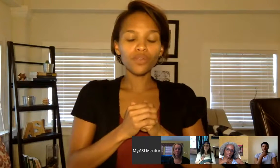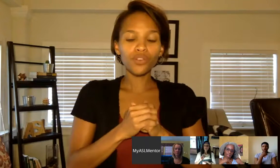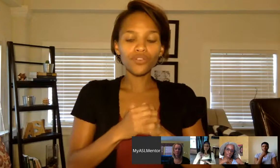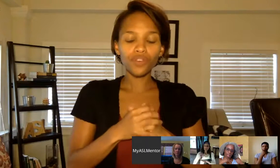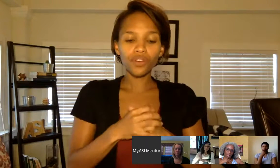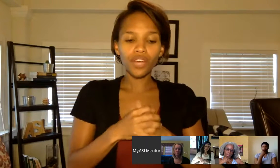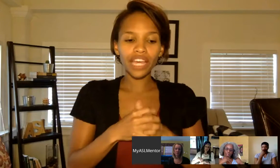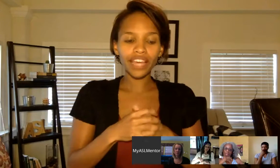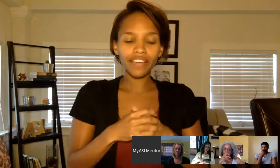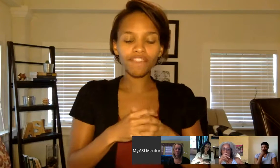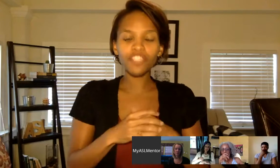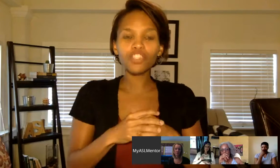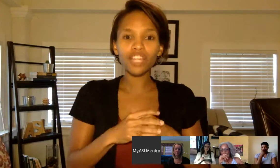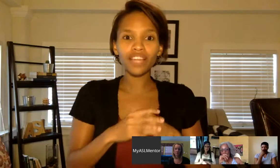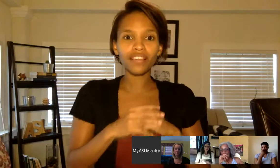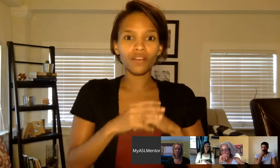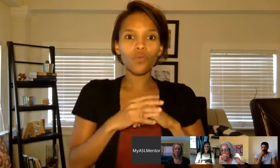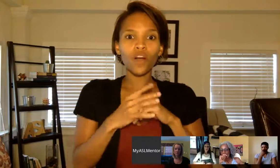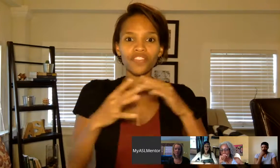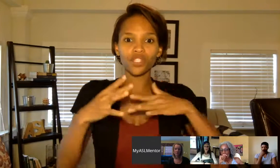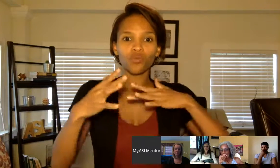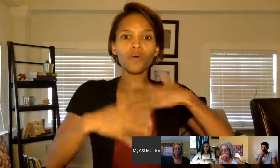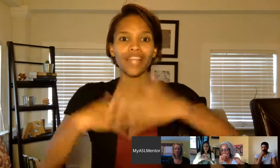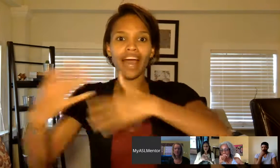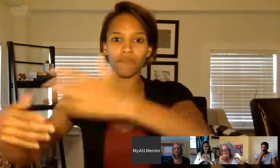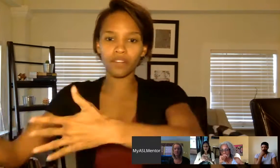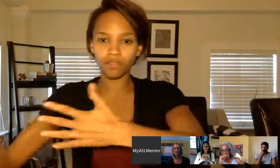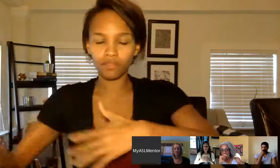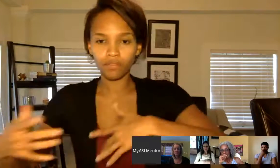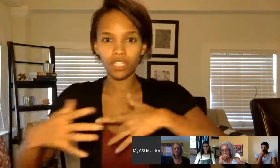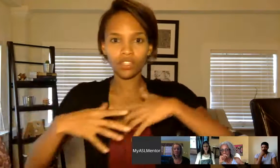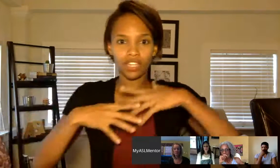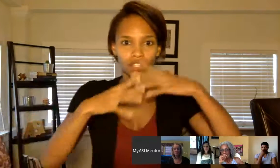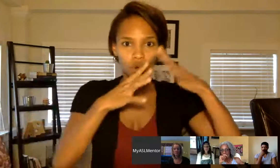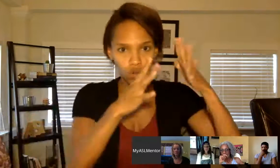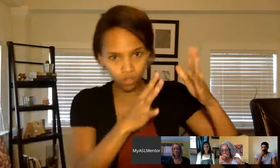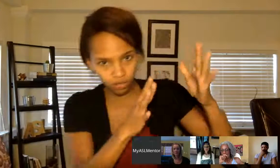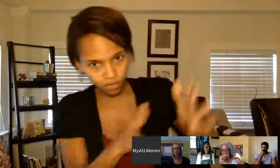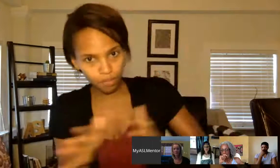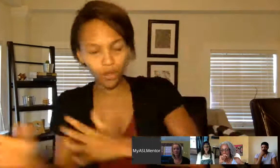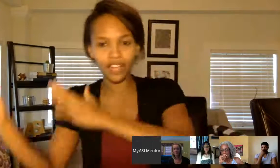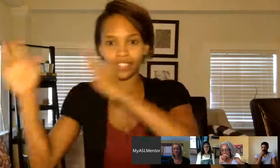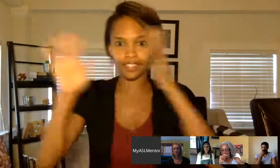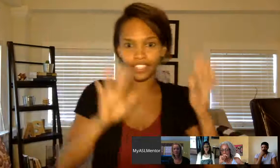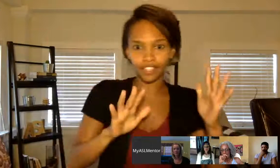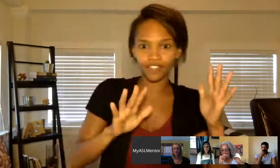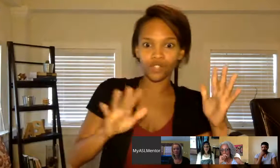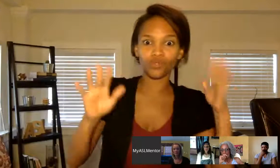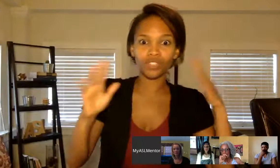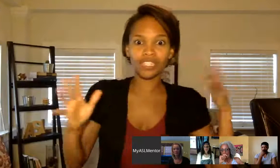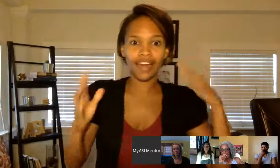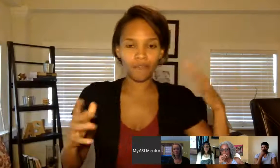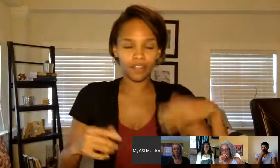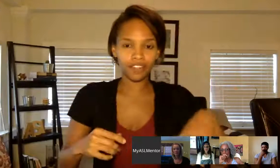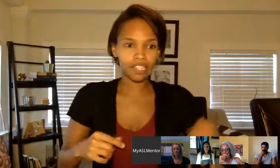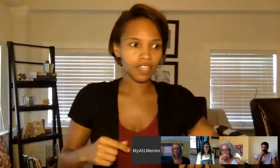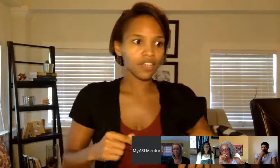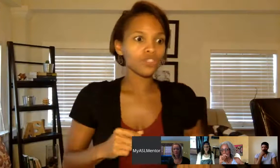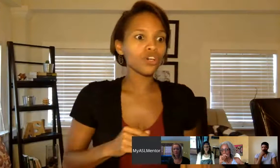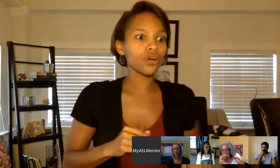I'm sort of envisioning what would happen, like the whole process here, if this were really to